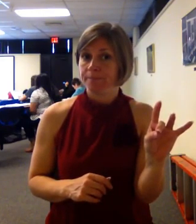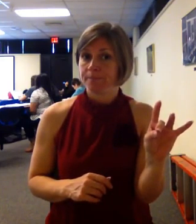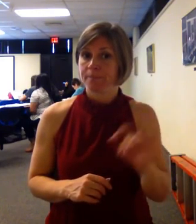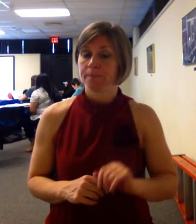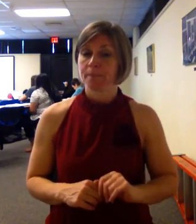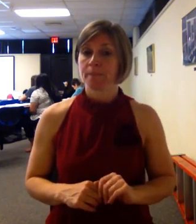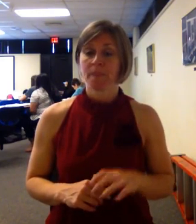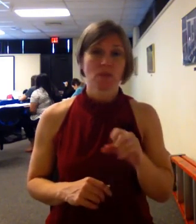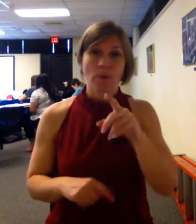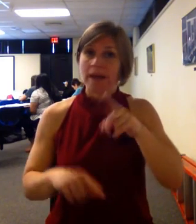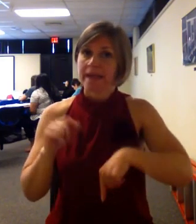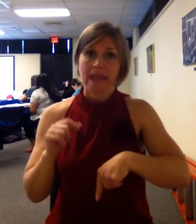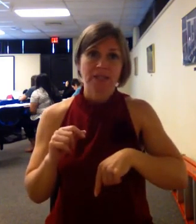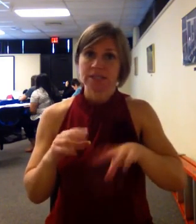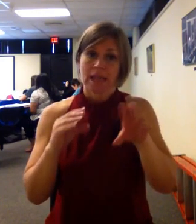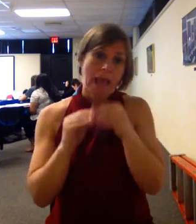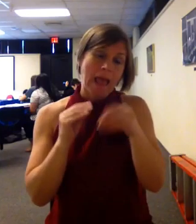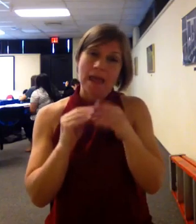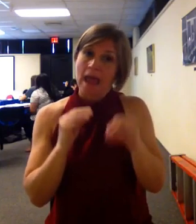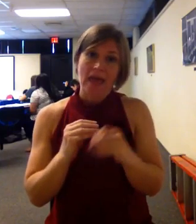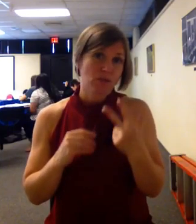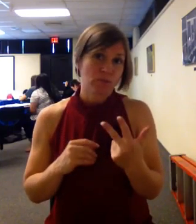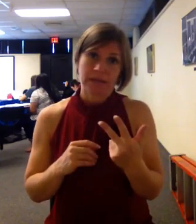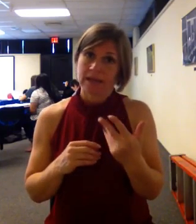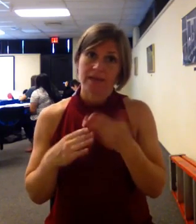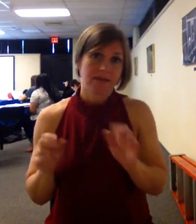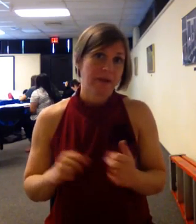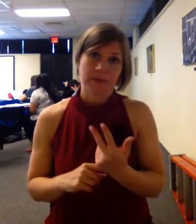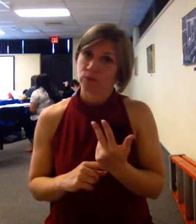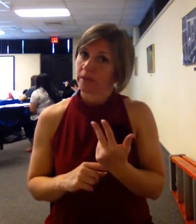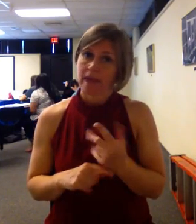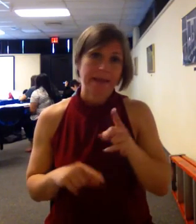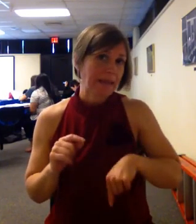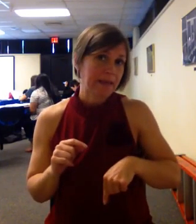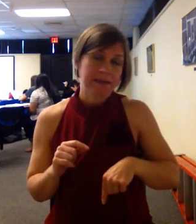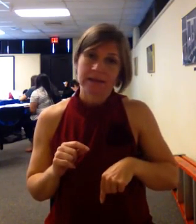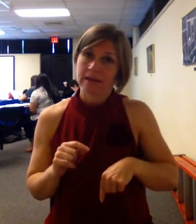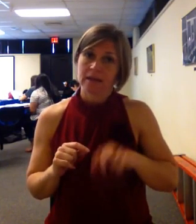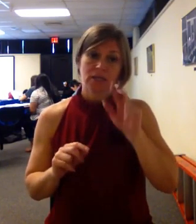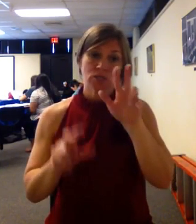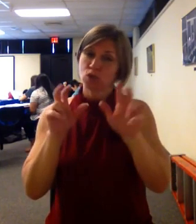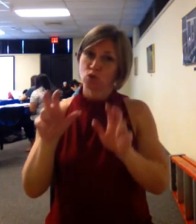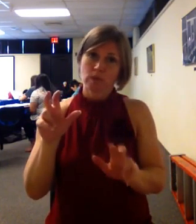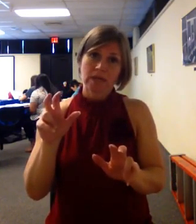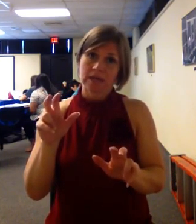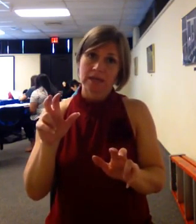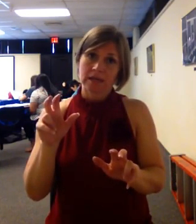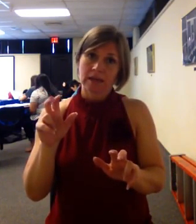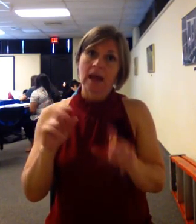So I can't just add those 3 outcomes and divide by 3 because I have 3 stocks. I actually have to take how